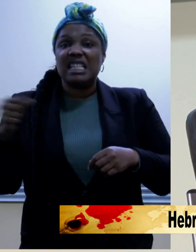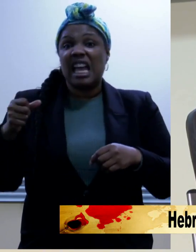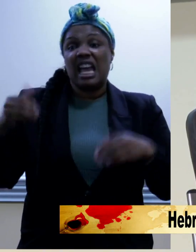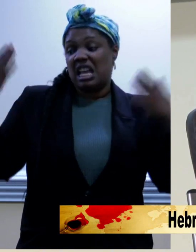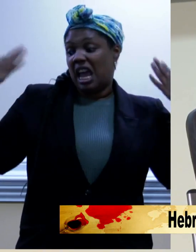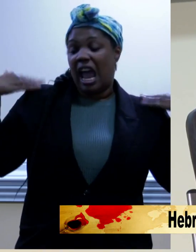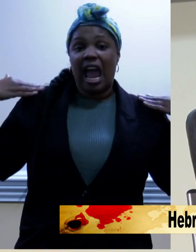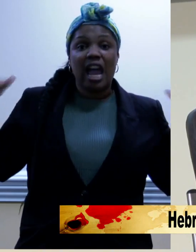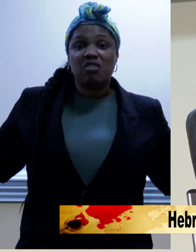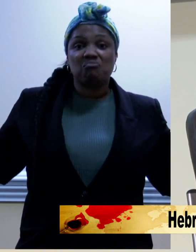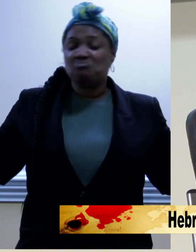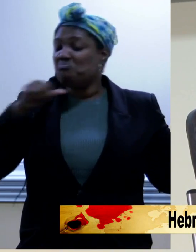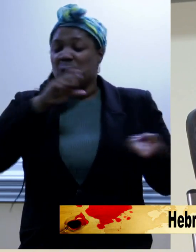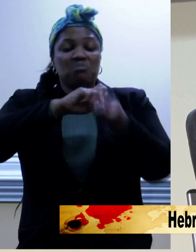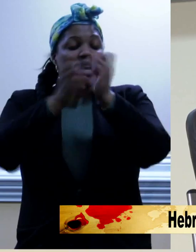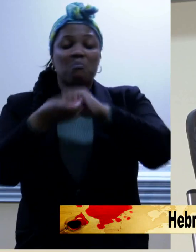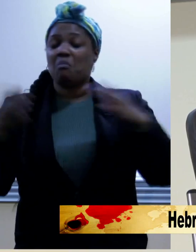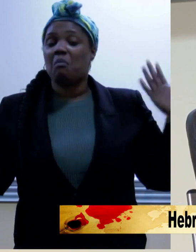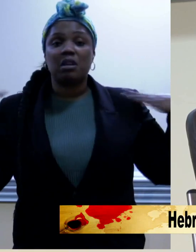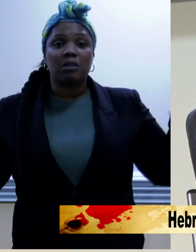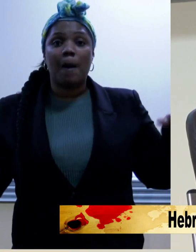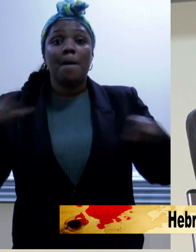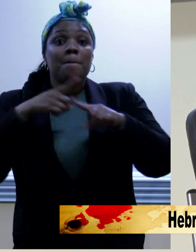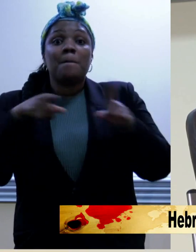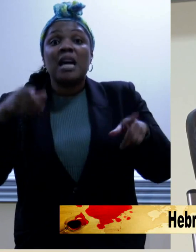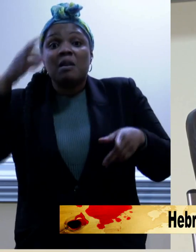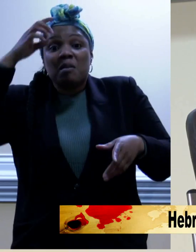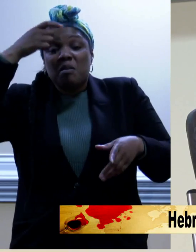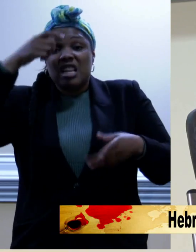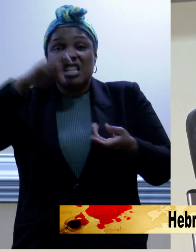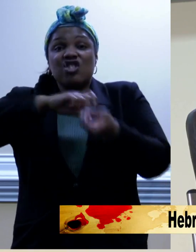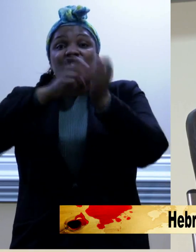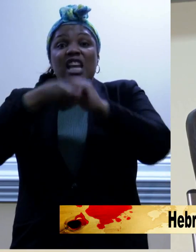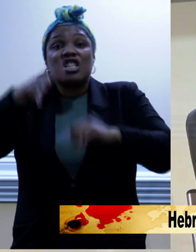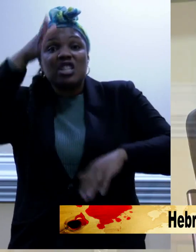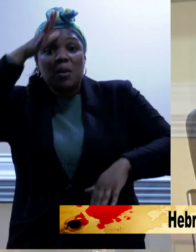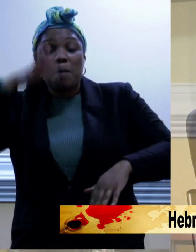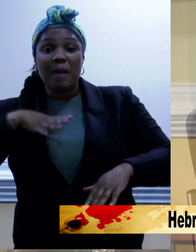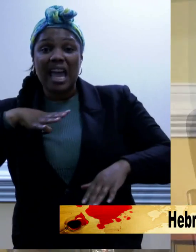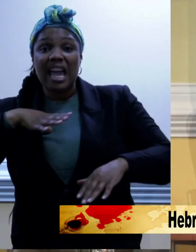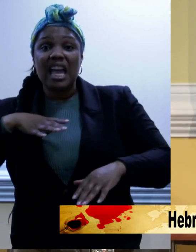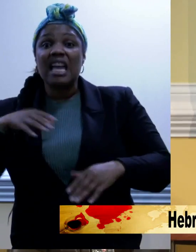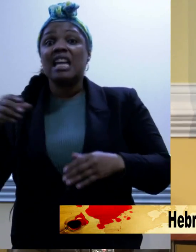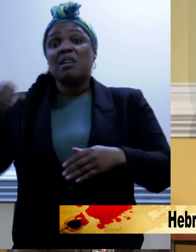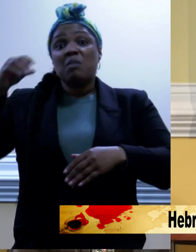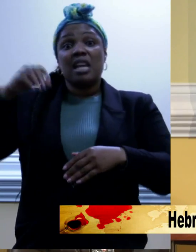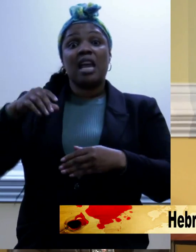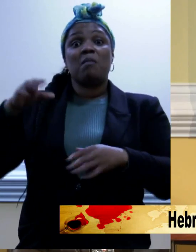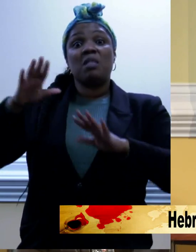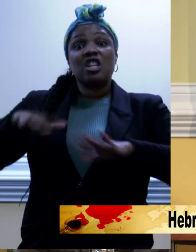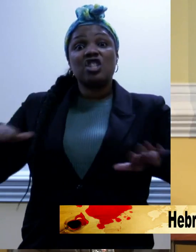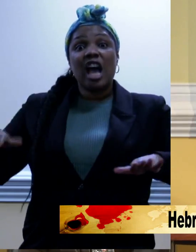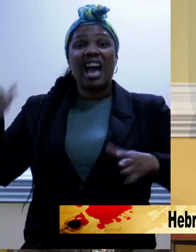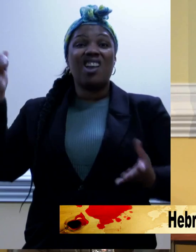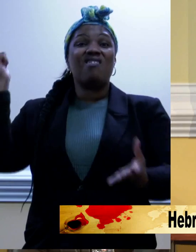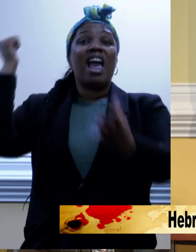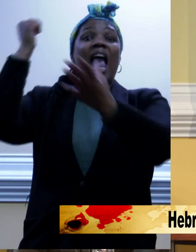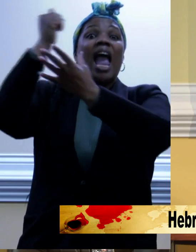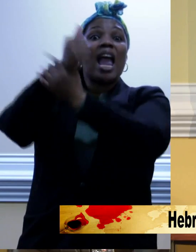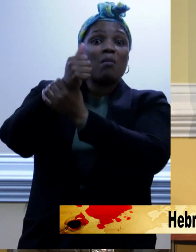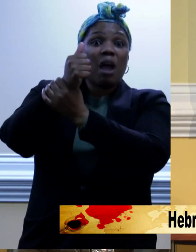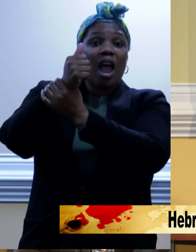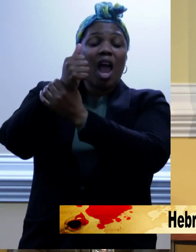angels, but he took on him the seed of Abraham. So verily, he took not on him the nature of angels,